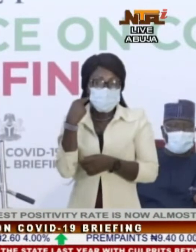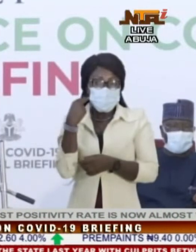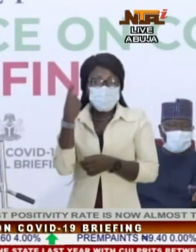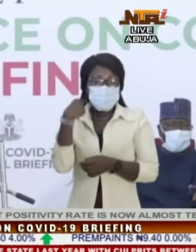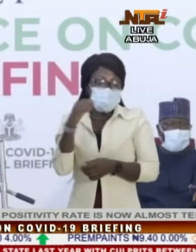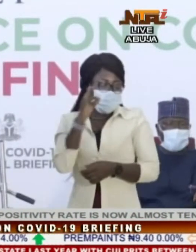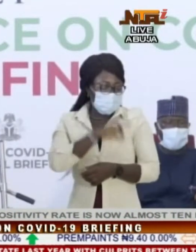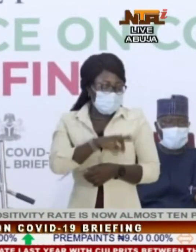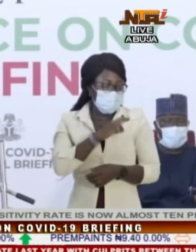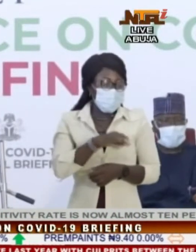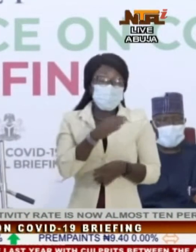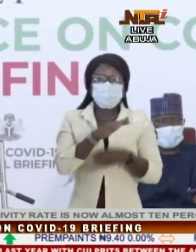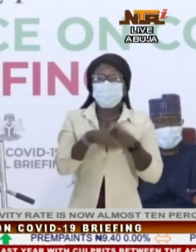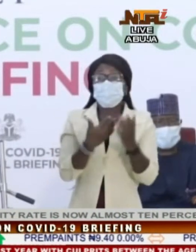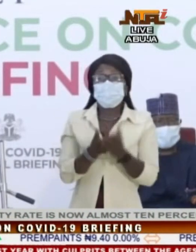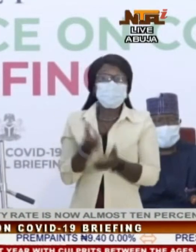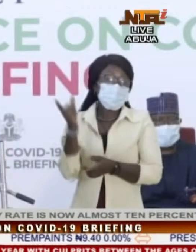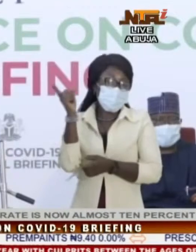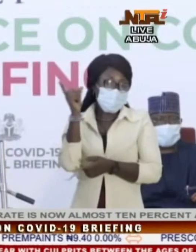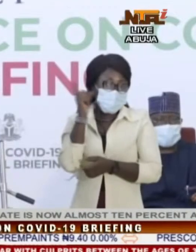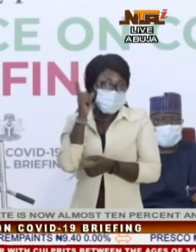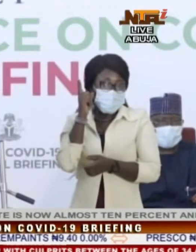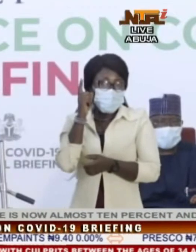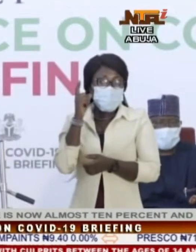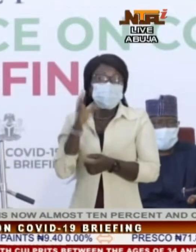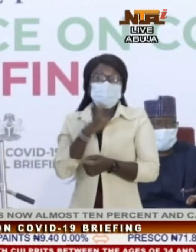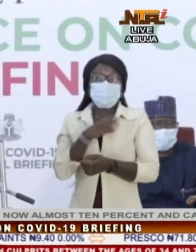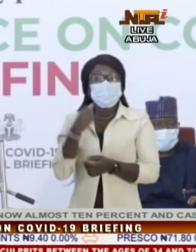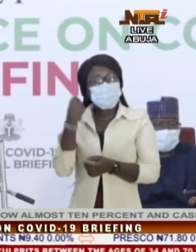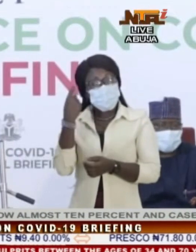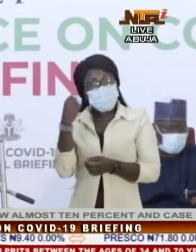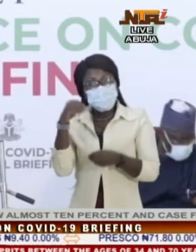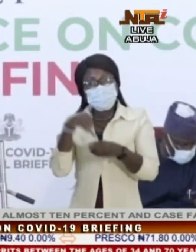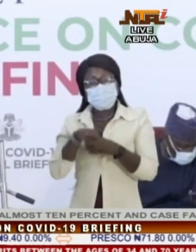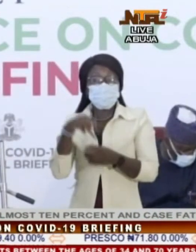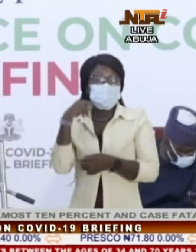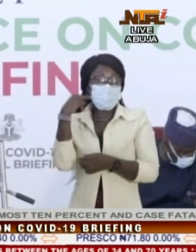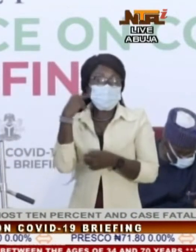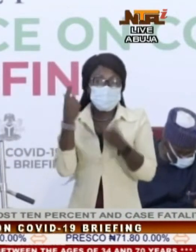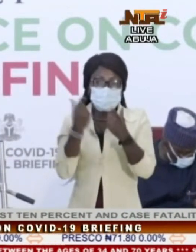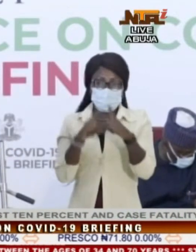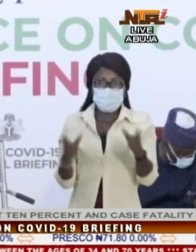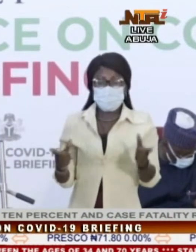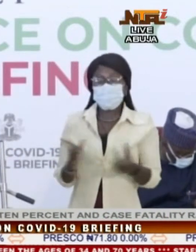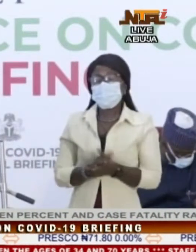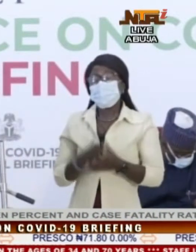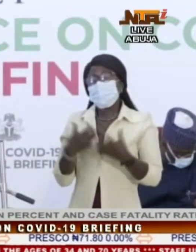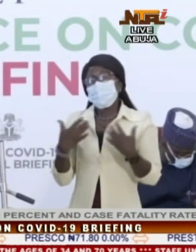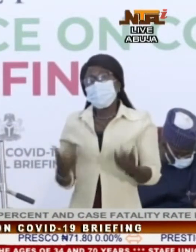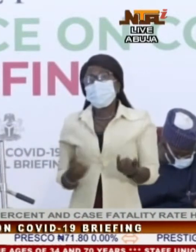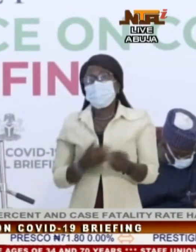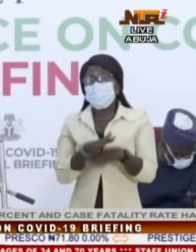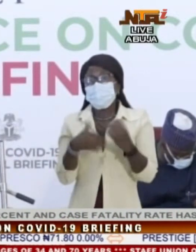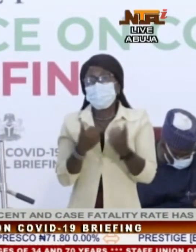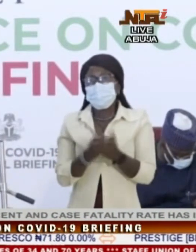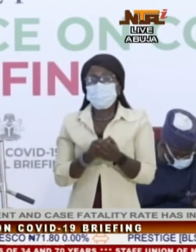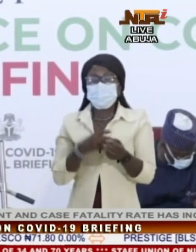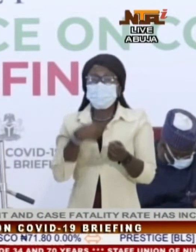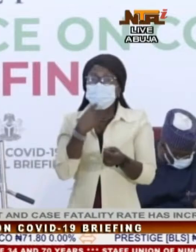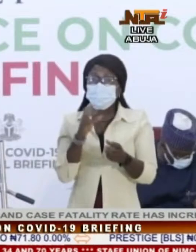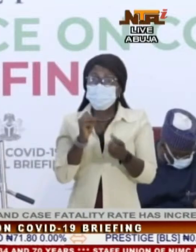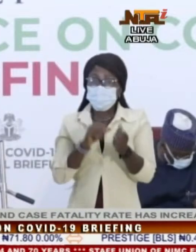Bayan na faɗi abin da ya faru shekara 100 da suka wuce, shi yake faruwa yanzu.